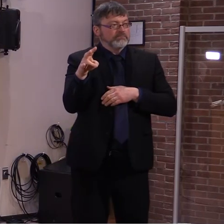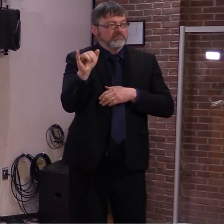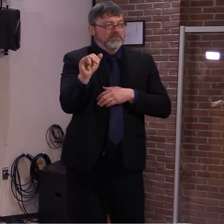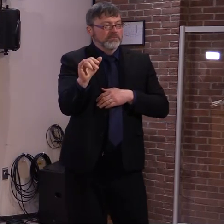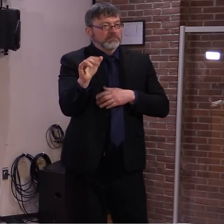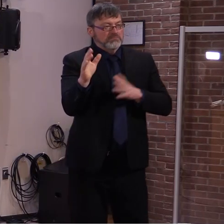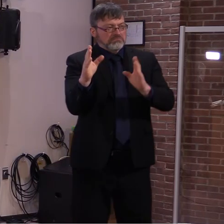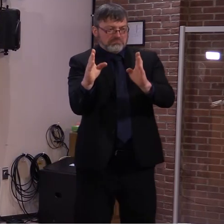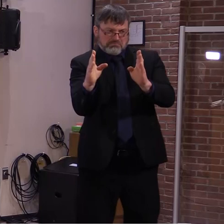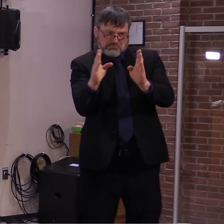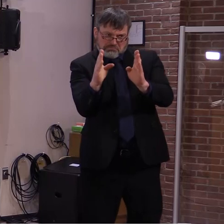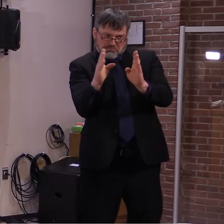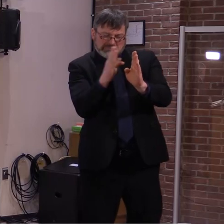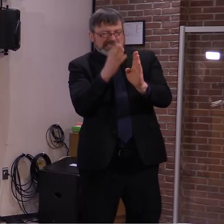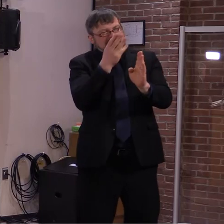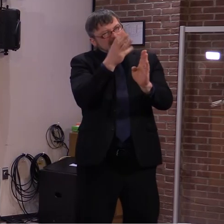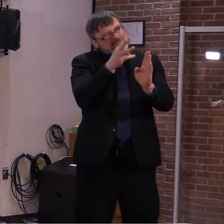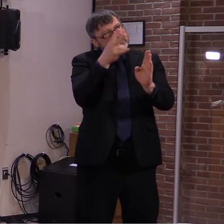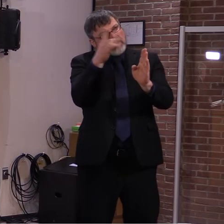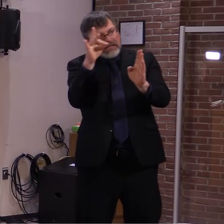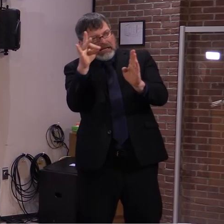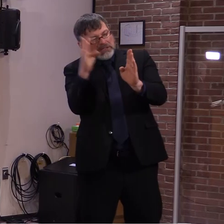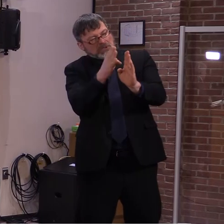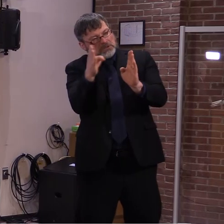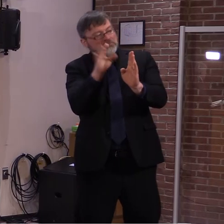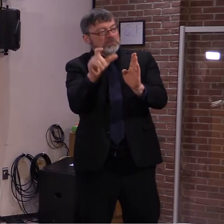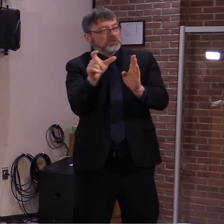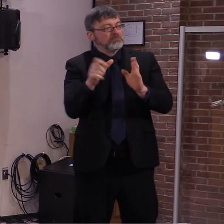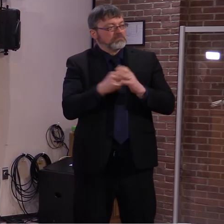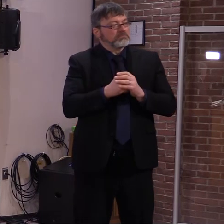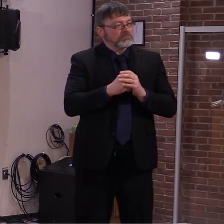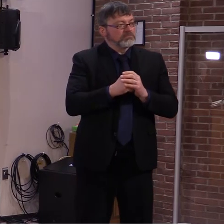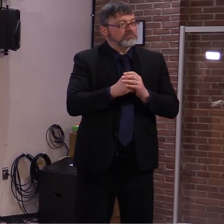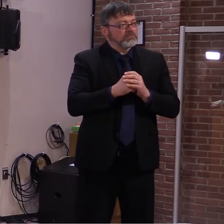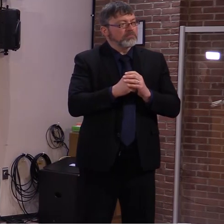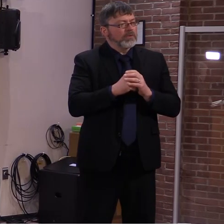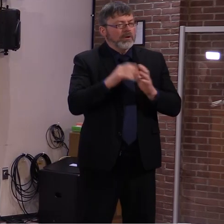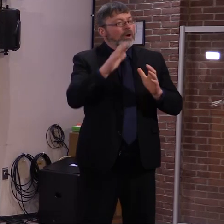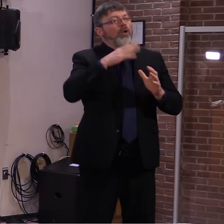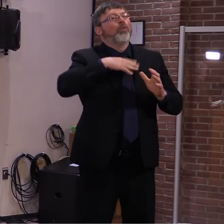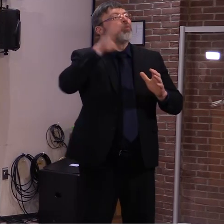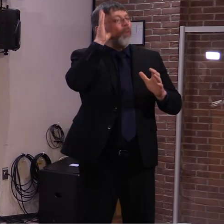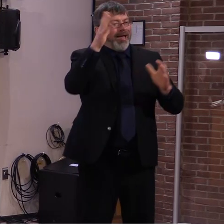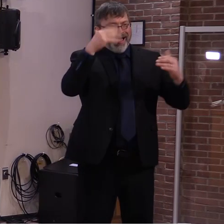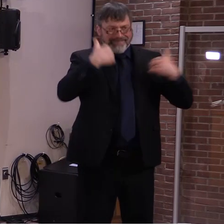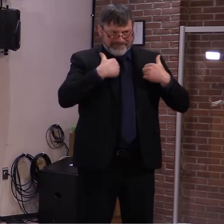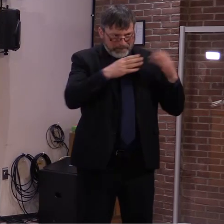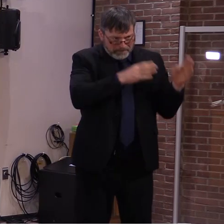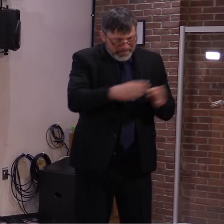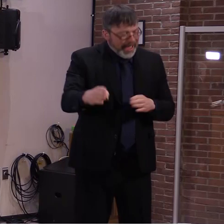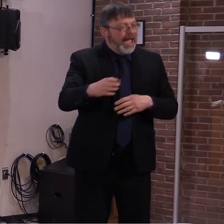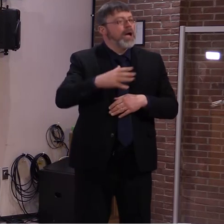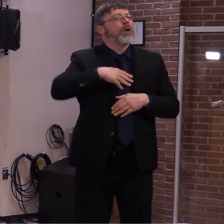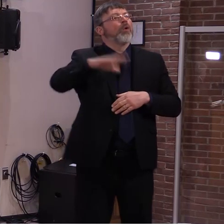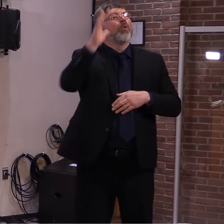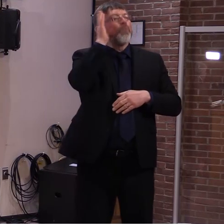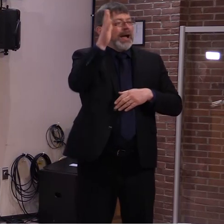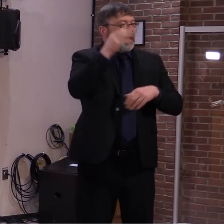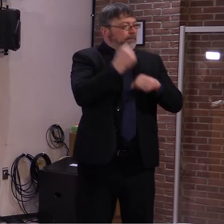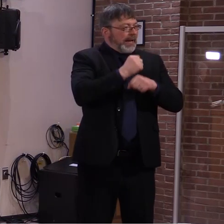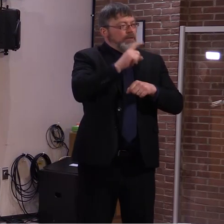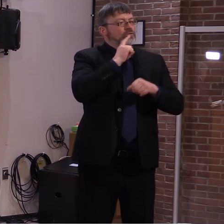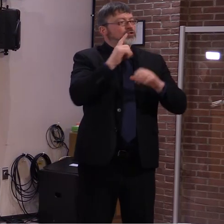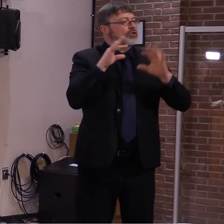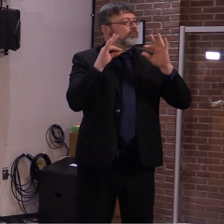enough Pfizer for this group, and that's what we're doing right now. We're putting the plans together for that. I think we'll probably have more in the next 7 days